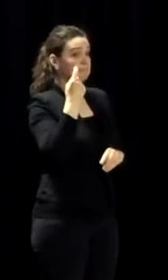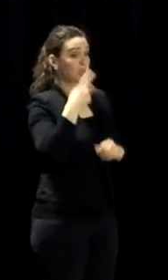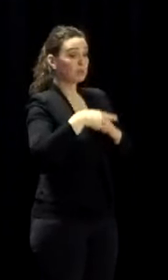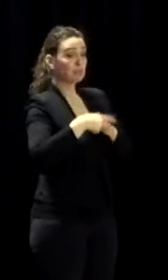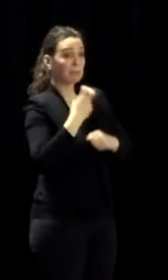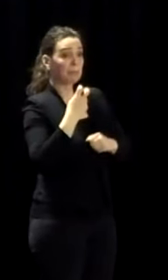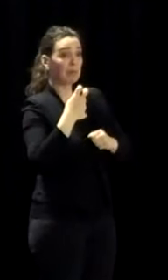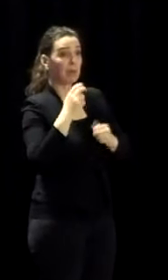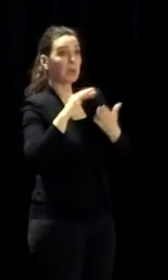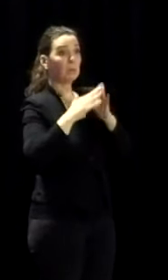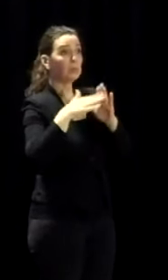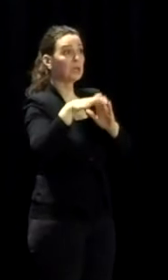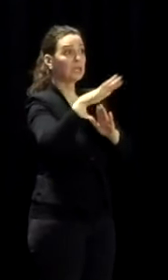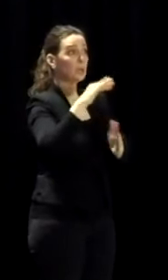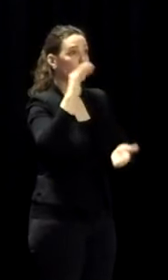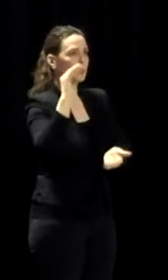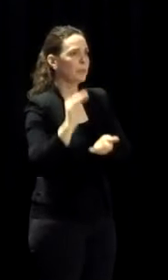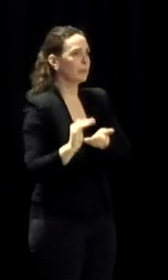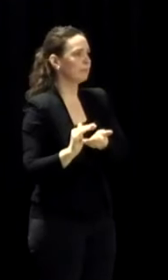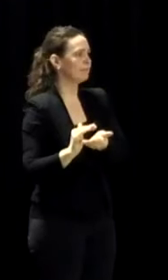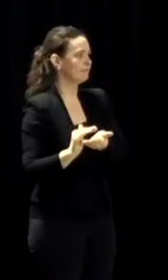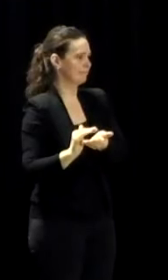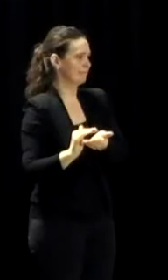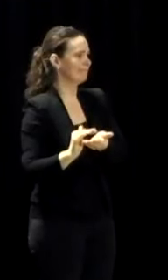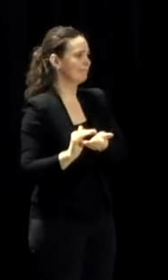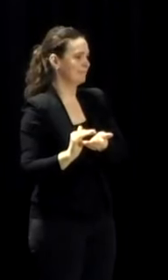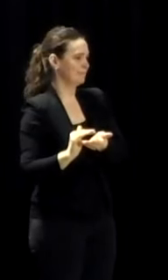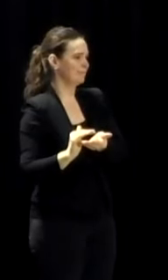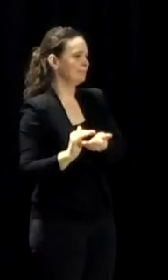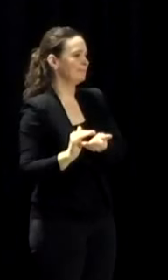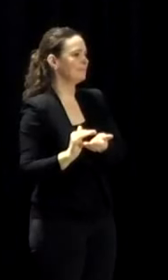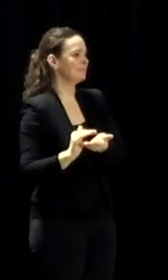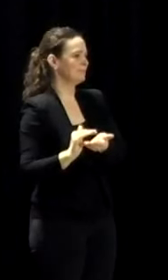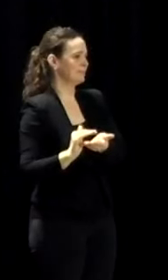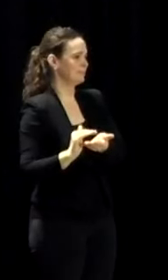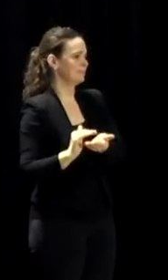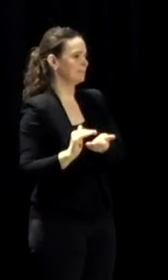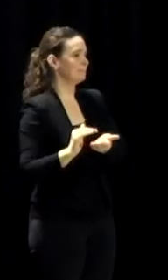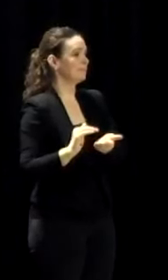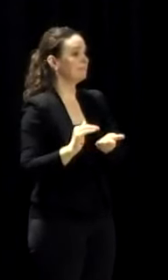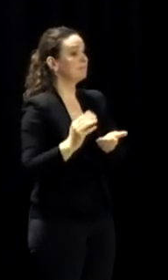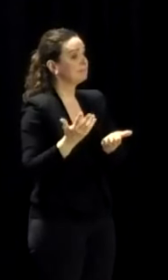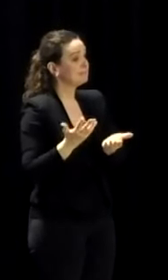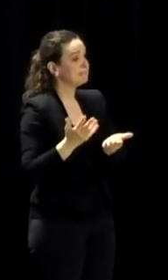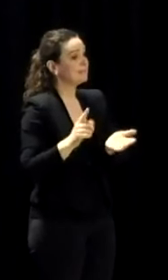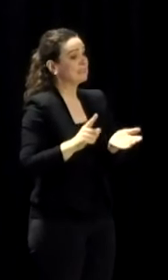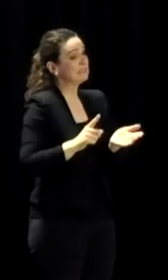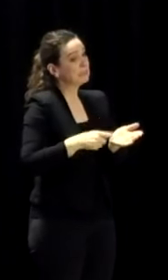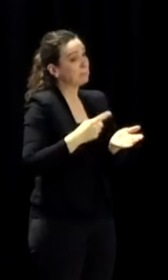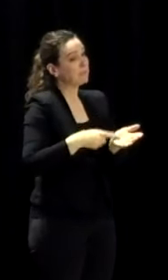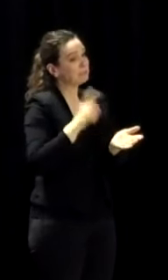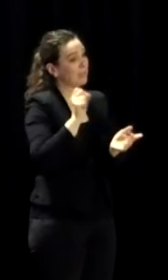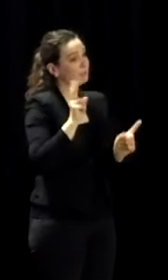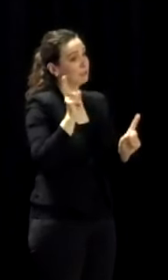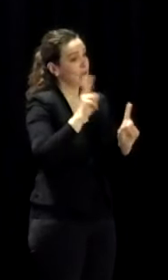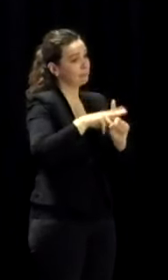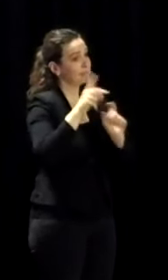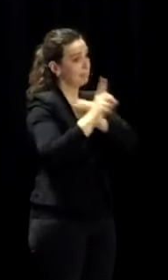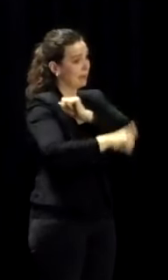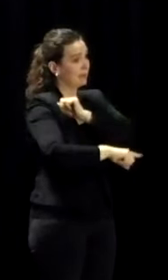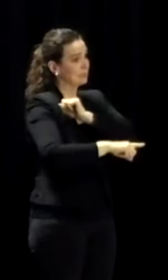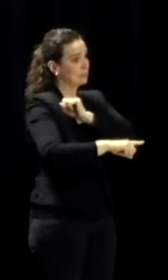nuisance penal law would apply in some situations, but we have to look at each and every one of